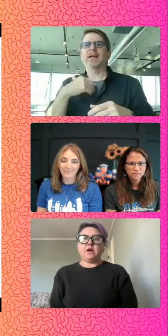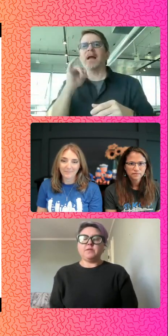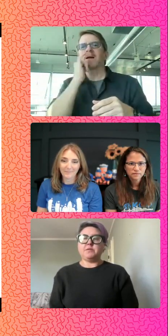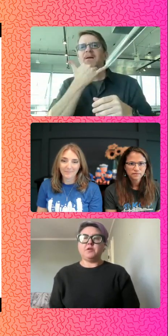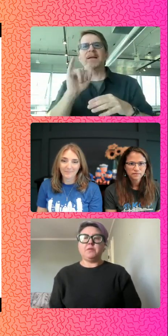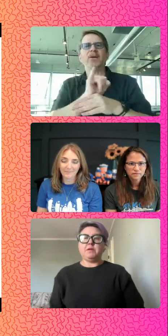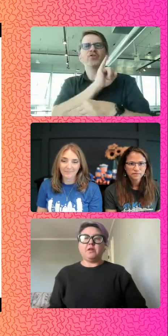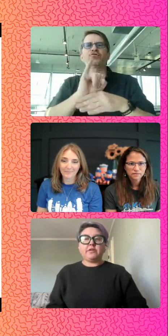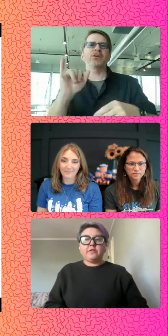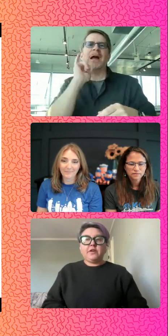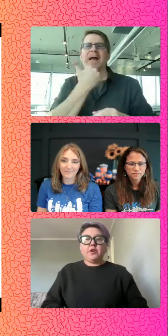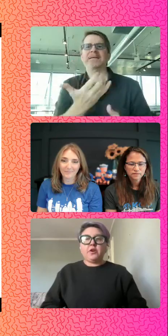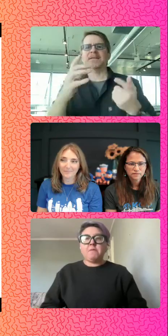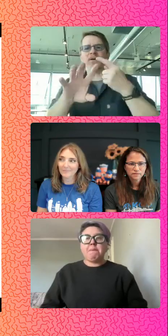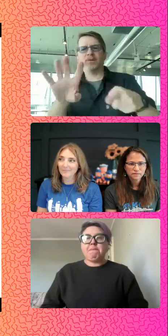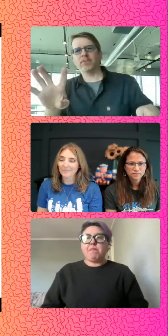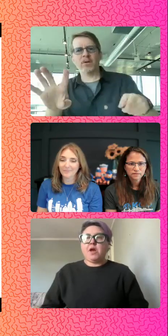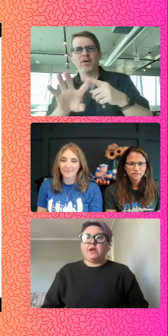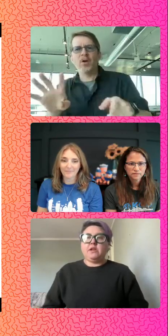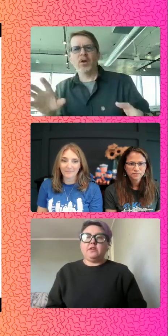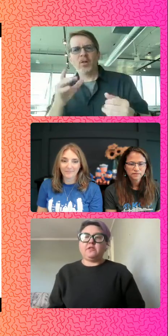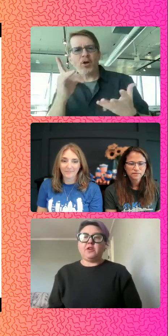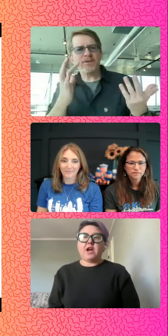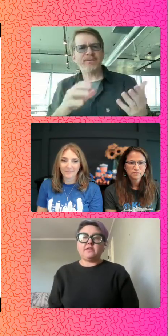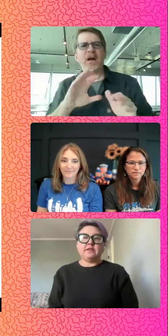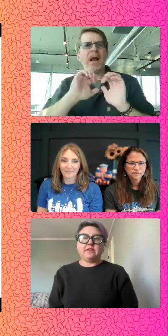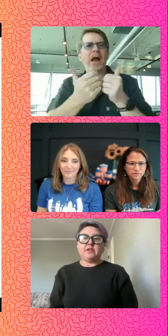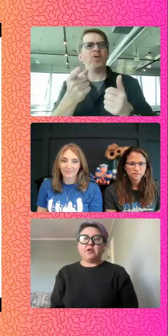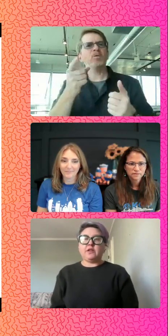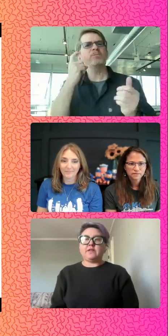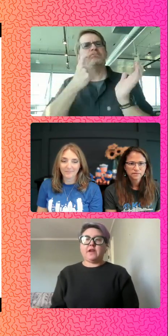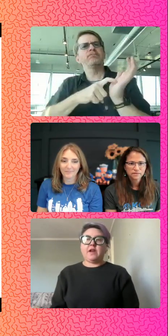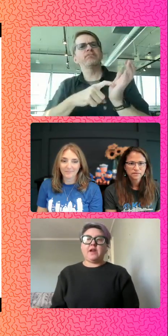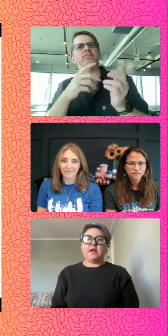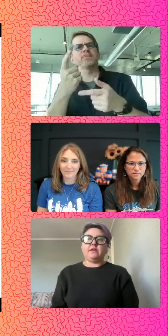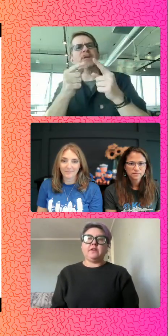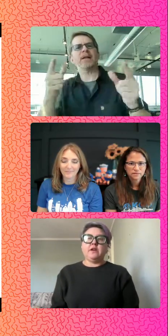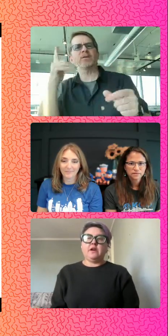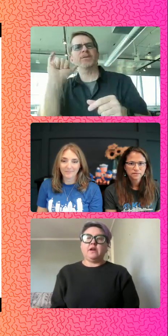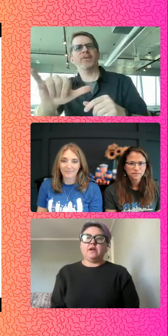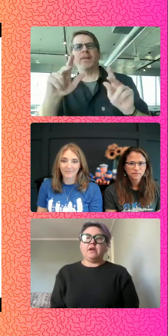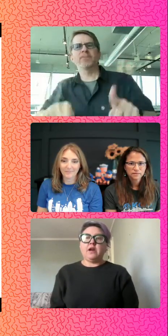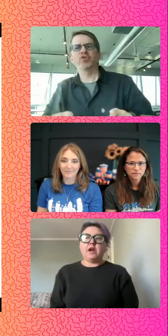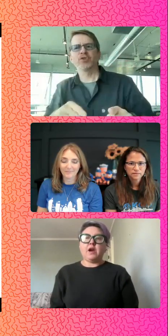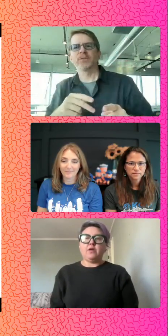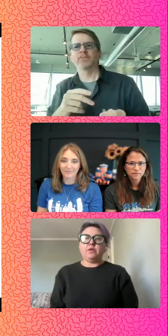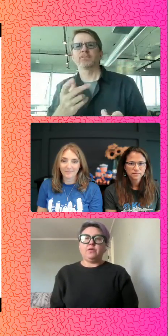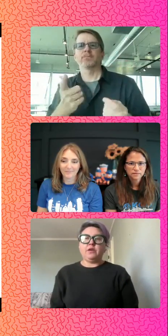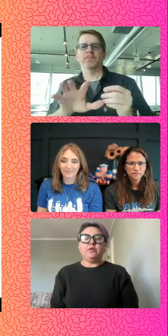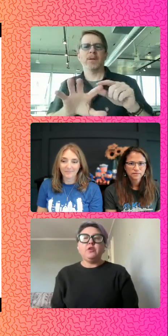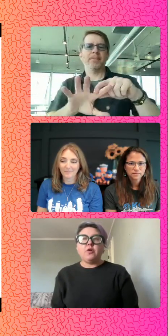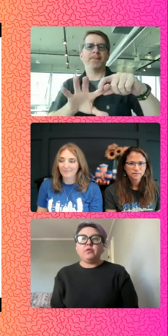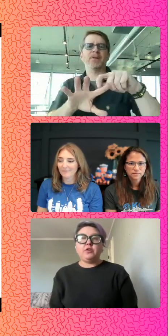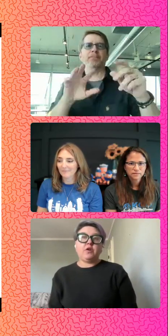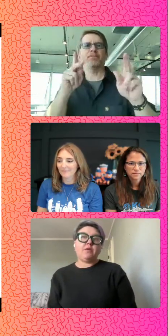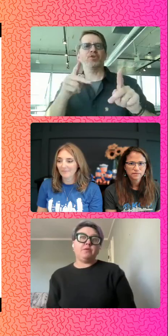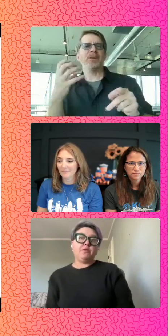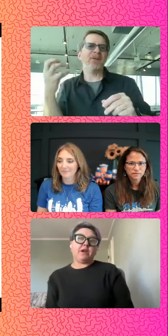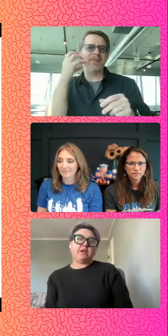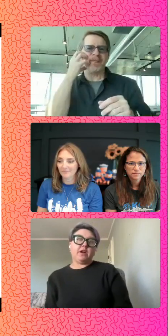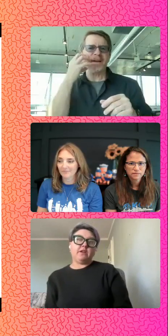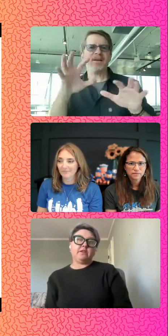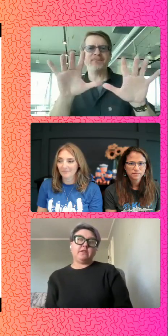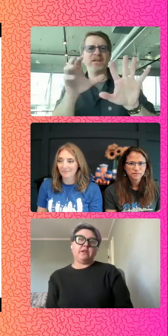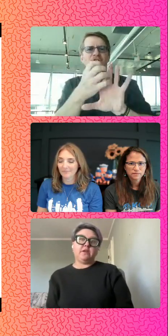like somebody who maybe lost a finger, had an industry accident, let's say, and how would we know, how